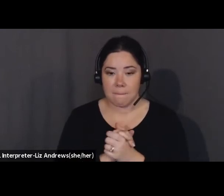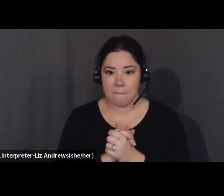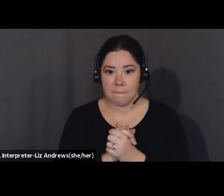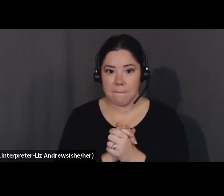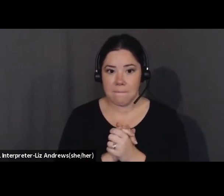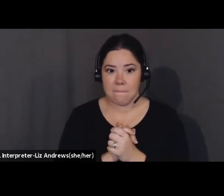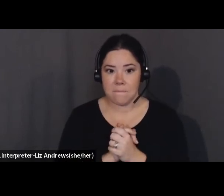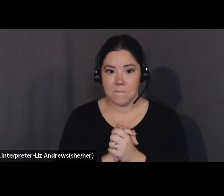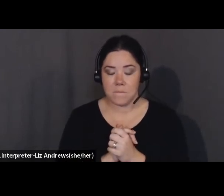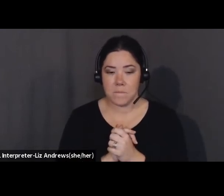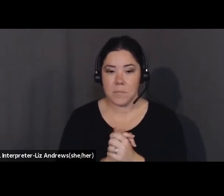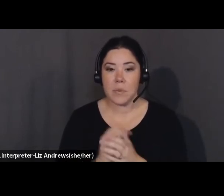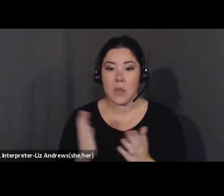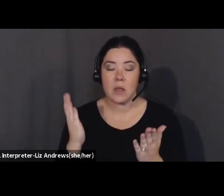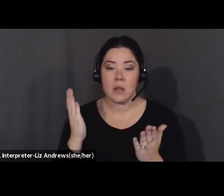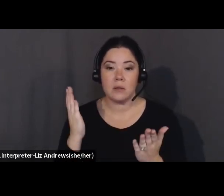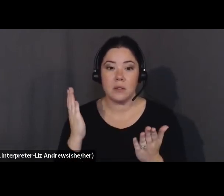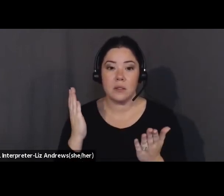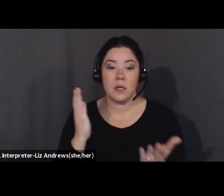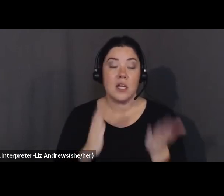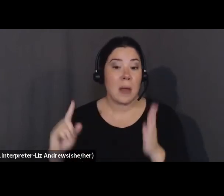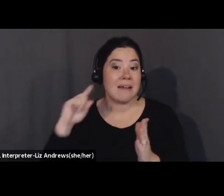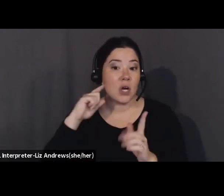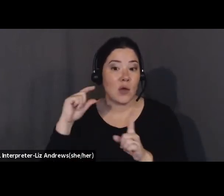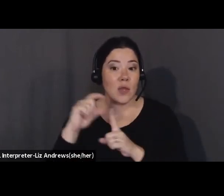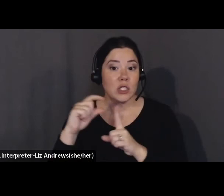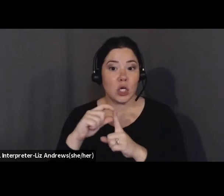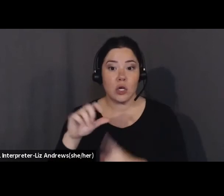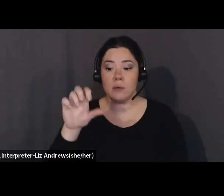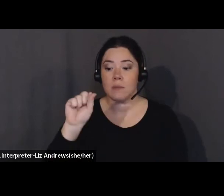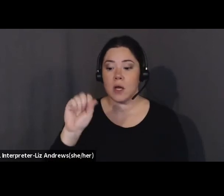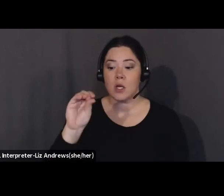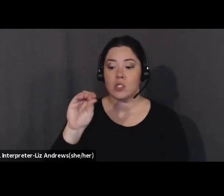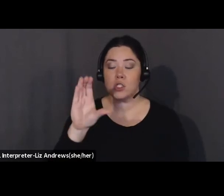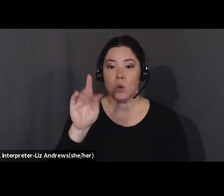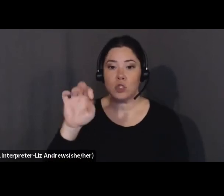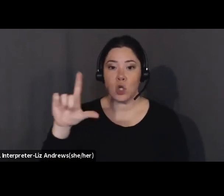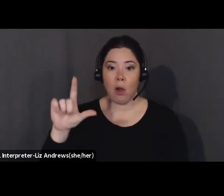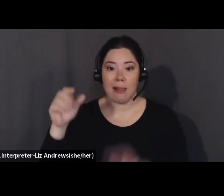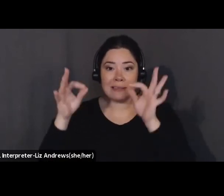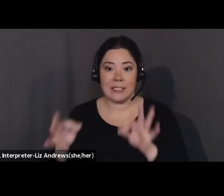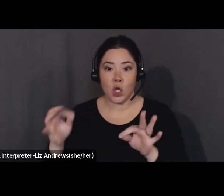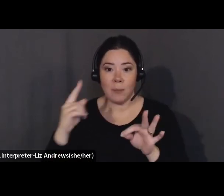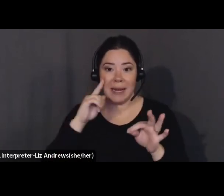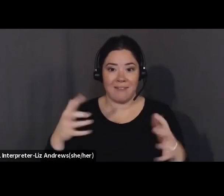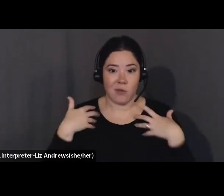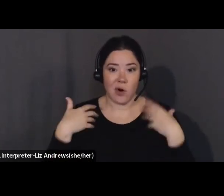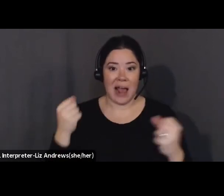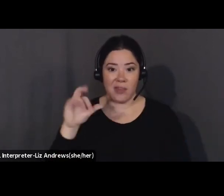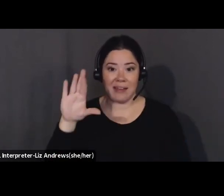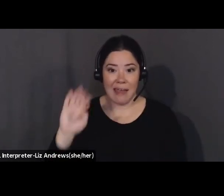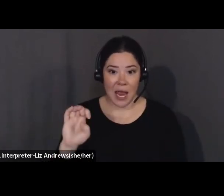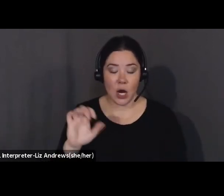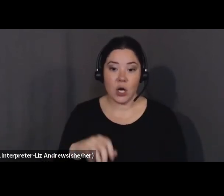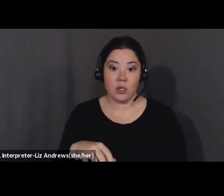you may have heard of the term social determinants of healthcare, which really, I think, for us, presents a